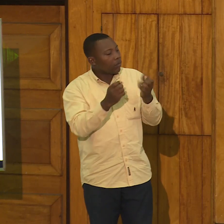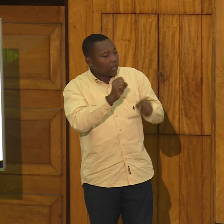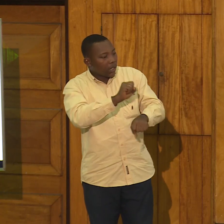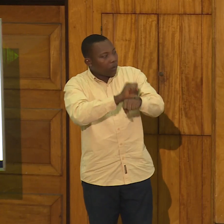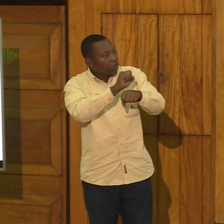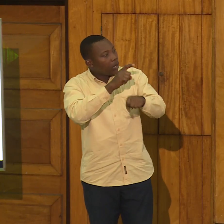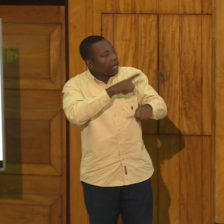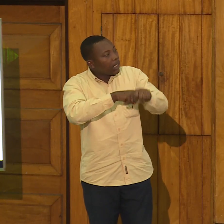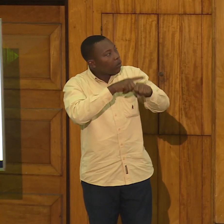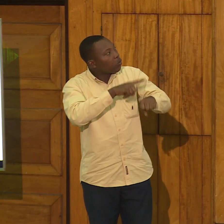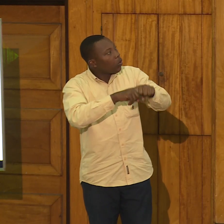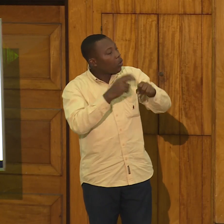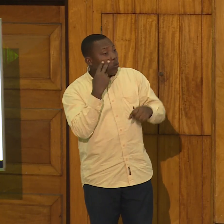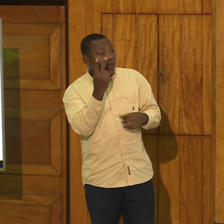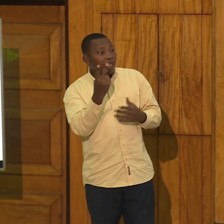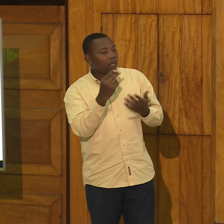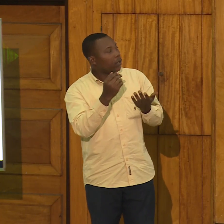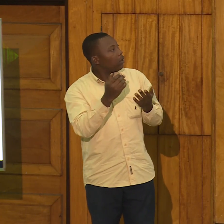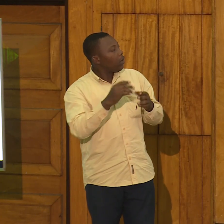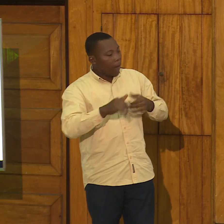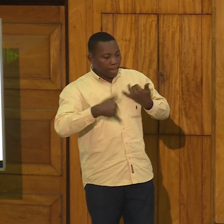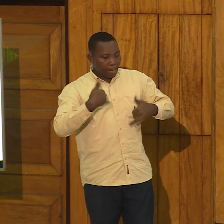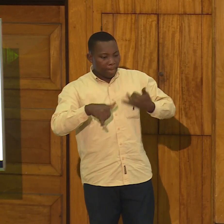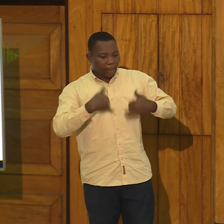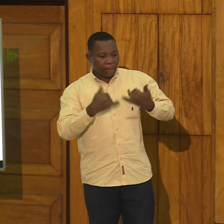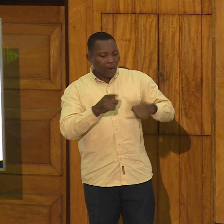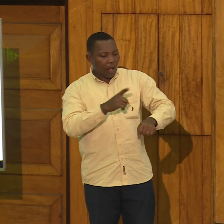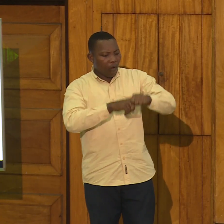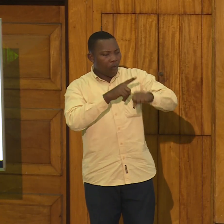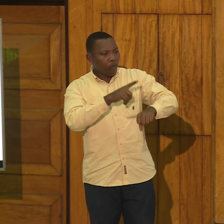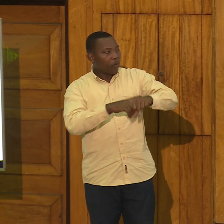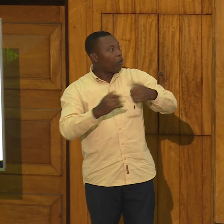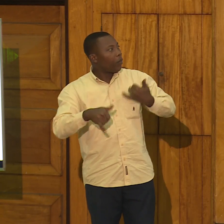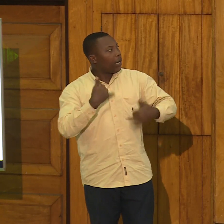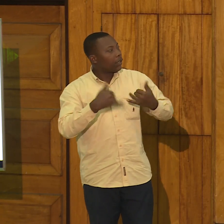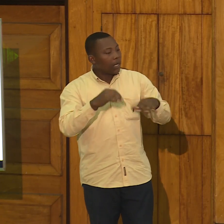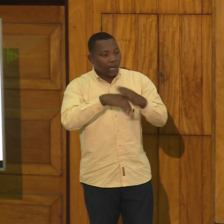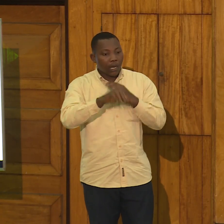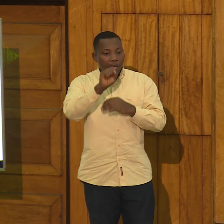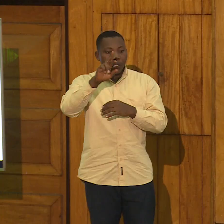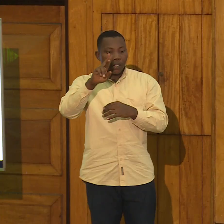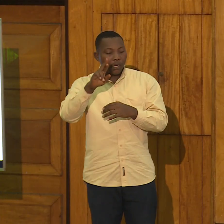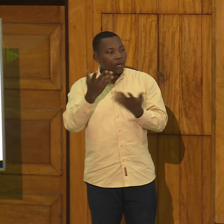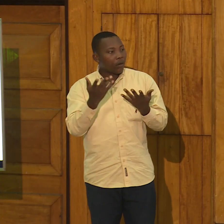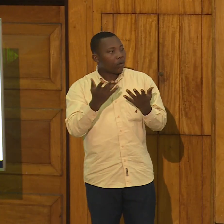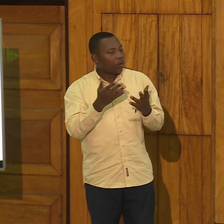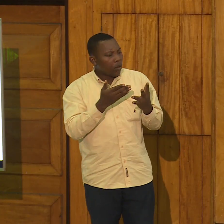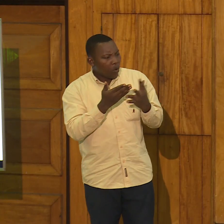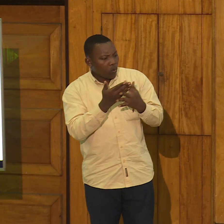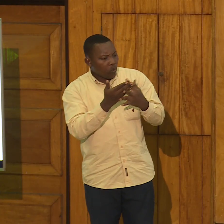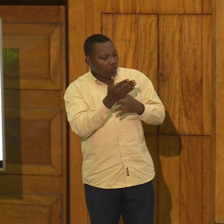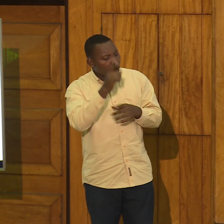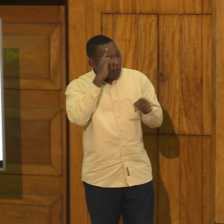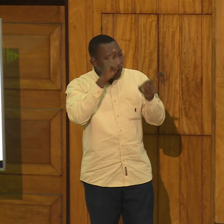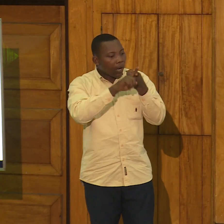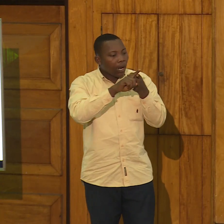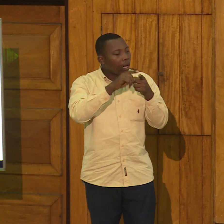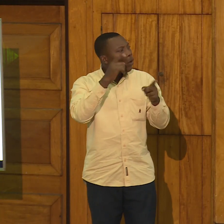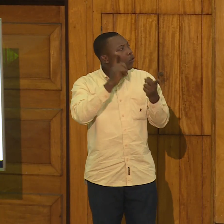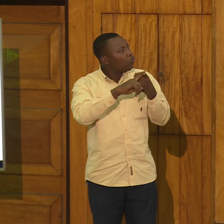some of the players from senior teams in our country that have gone through the brother-to-brother program. For those who are